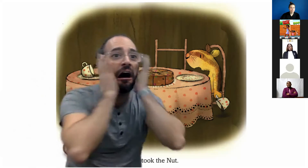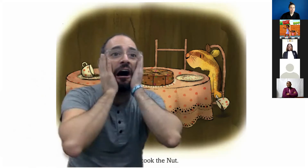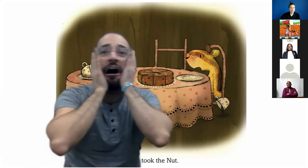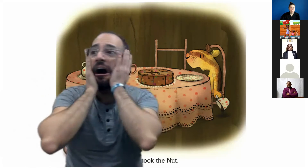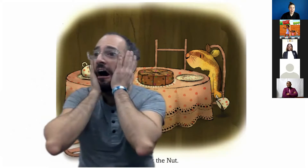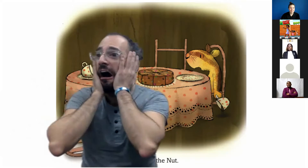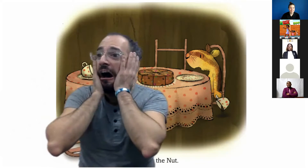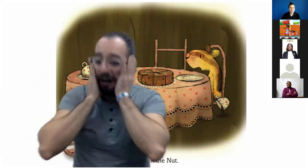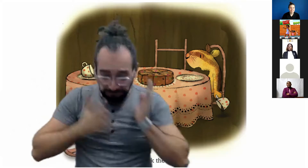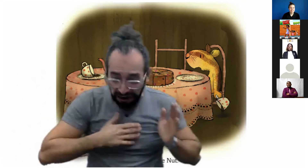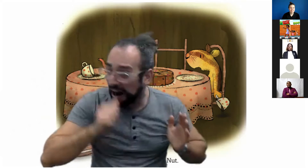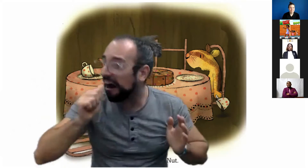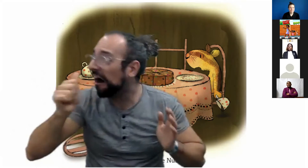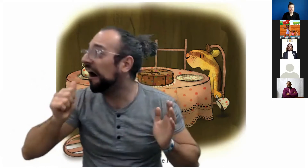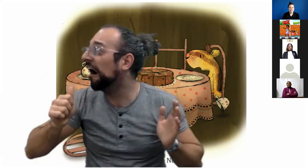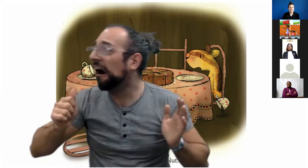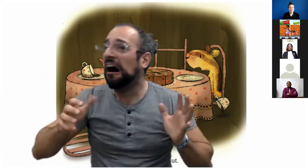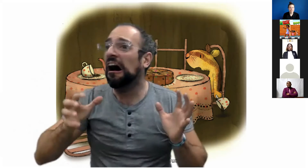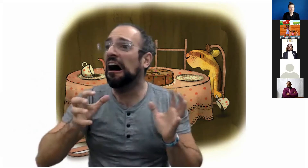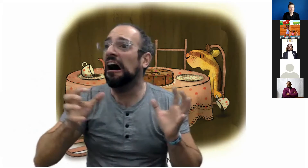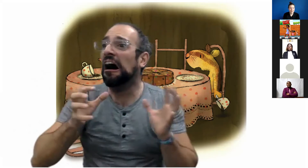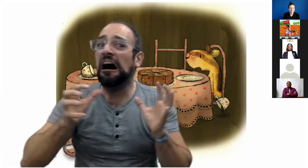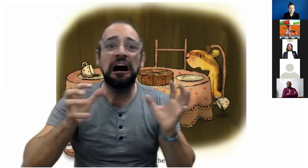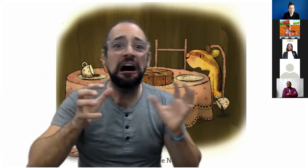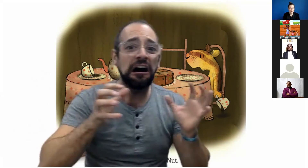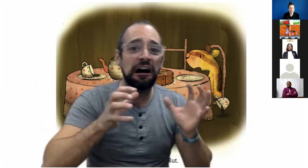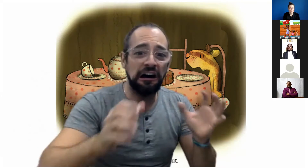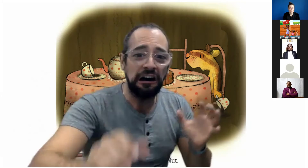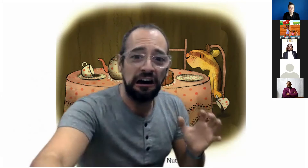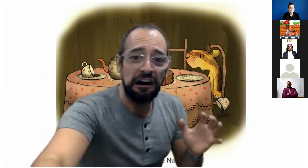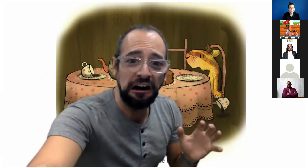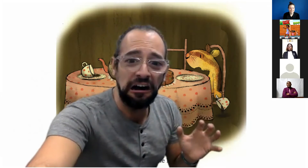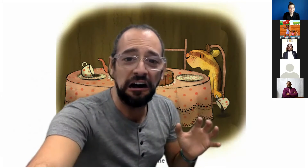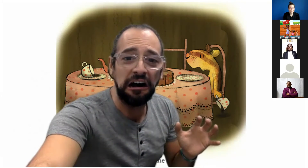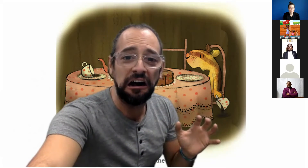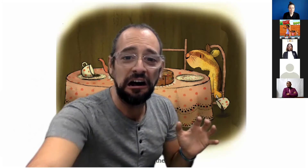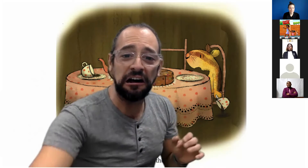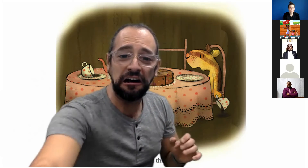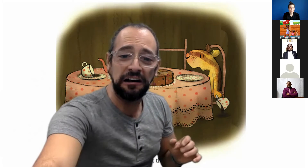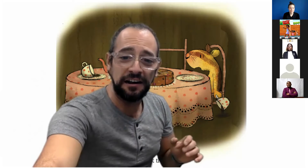Mouse took the nut. My nut is gone.